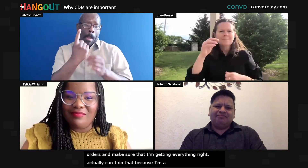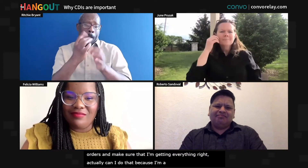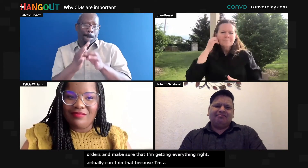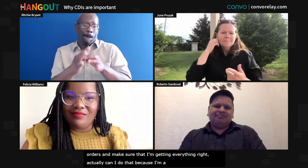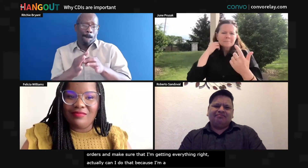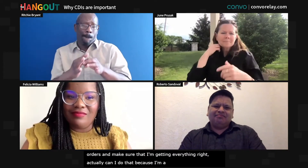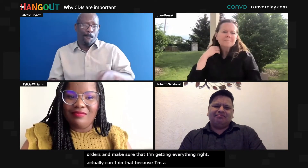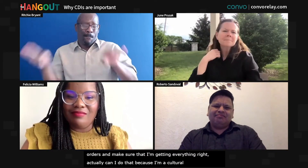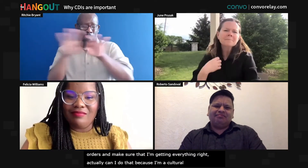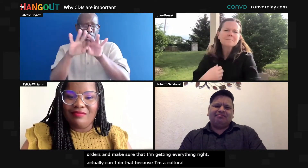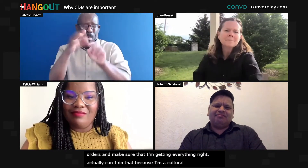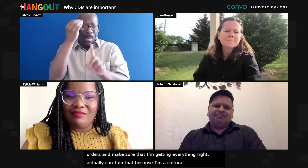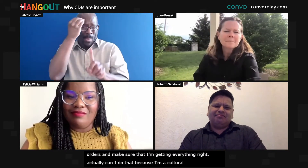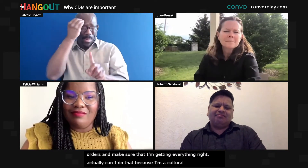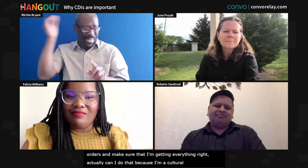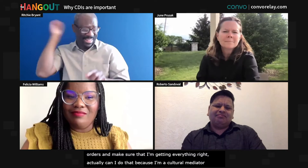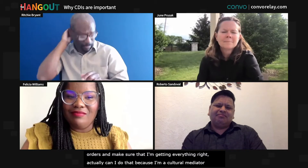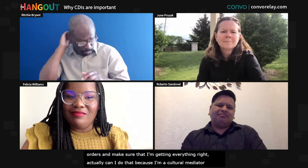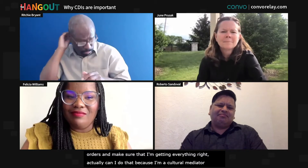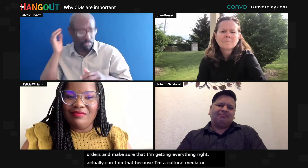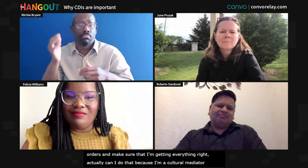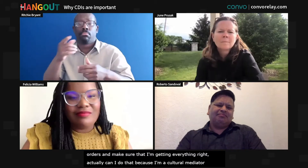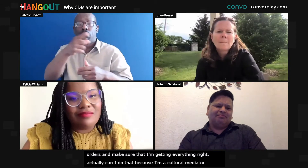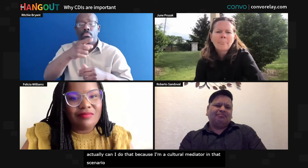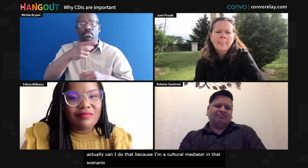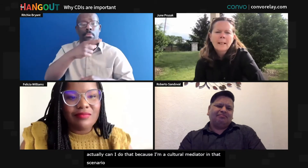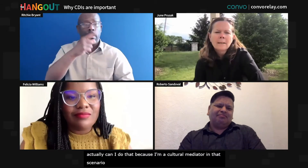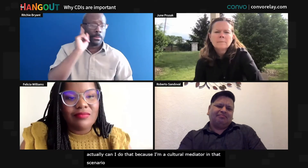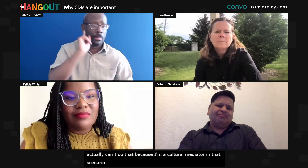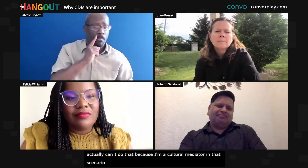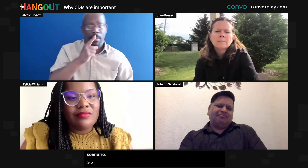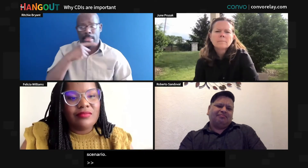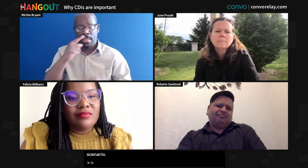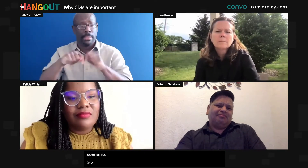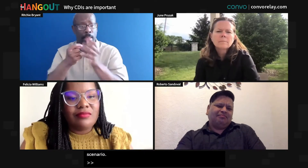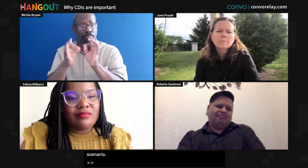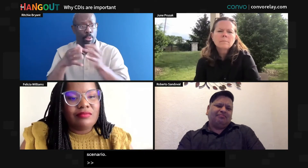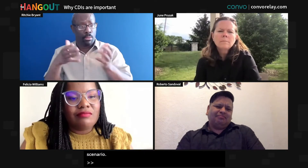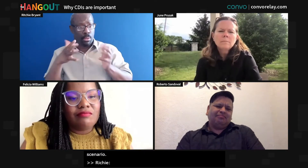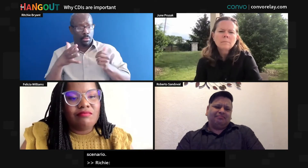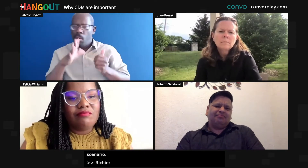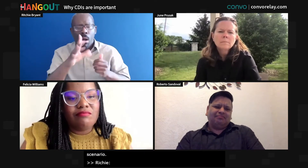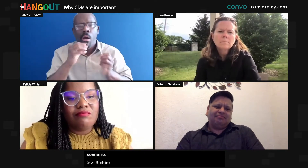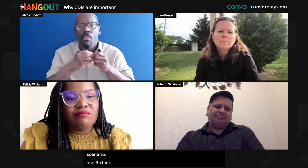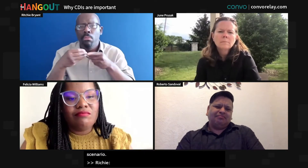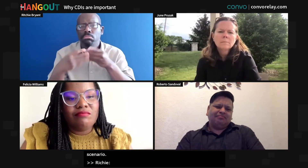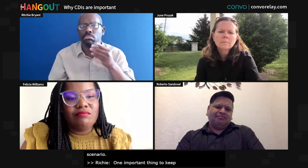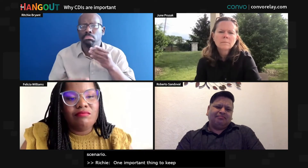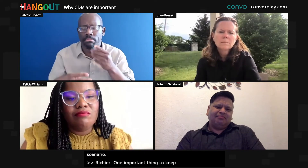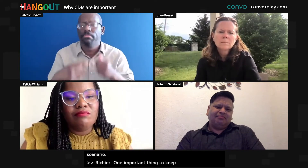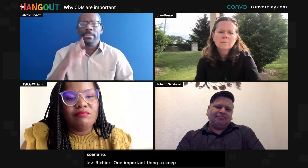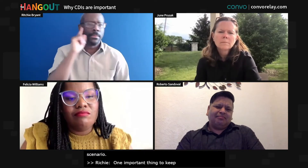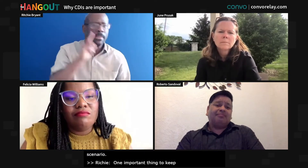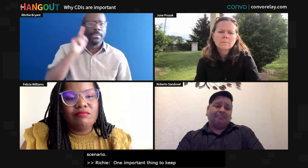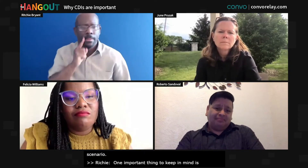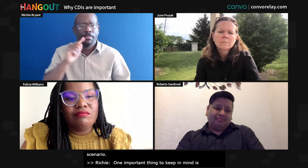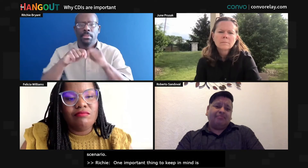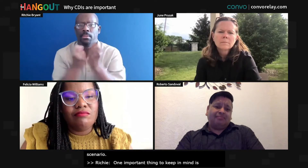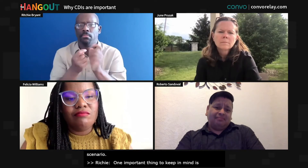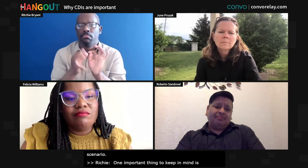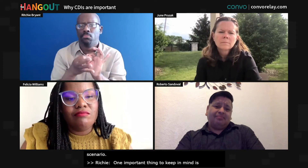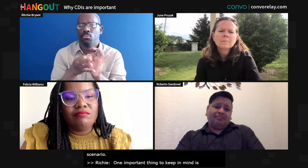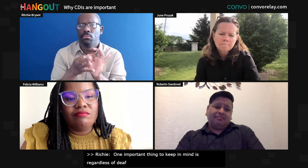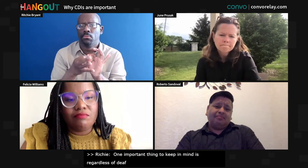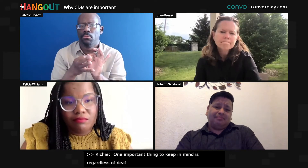scenario. That's right. This is Richie. One important thing that I think we all have to keep in mind is that regardless of deaf and hearing interpreters, I think